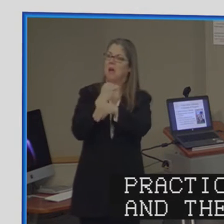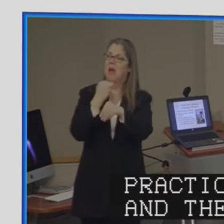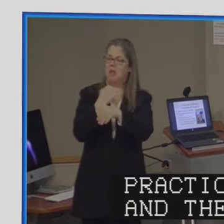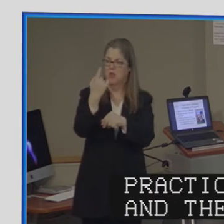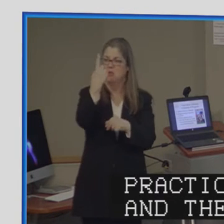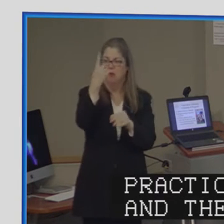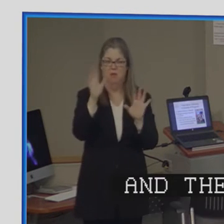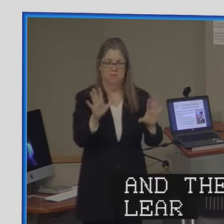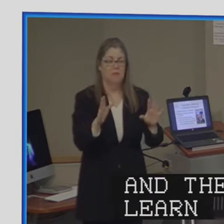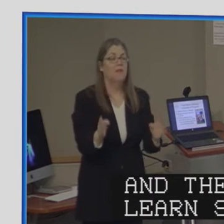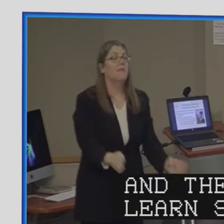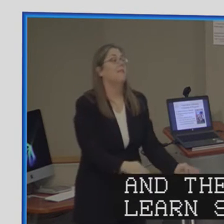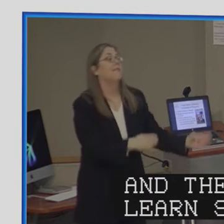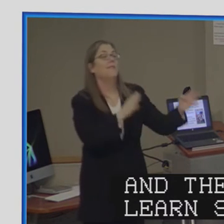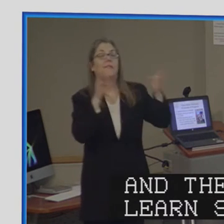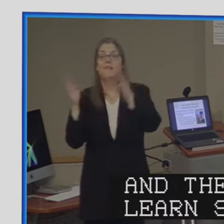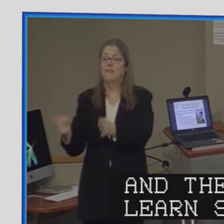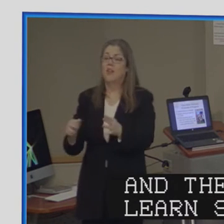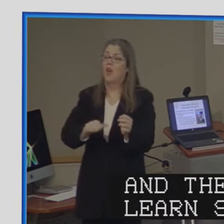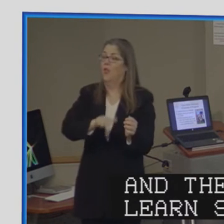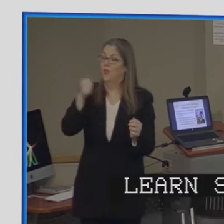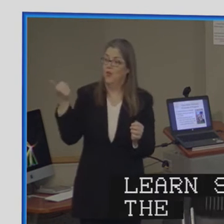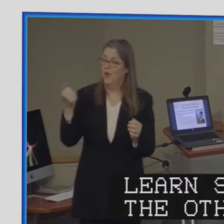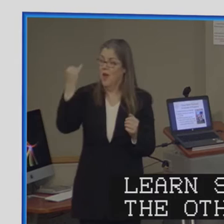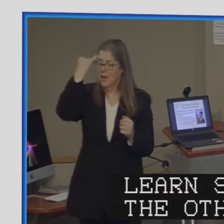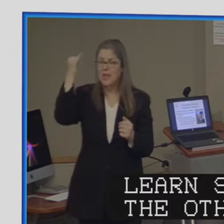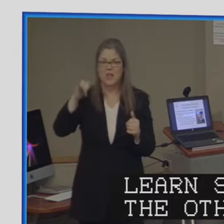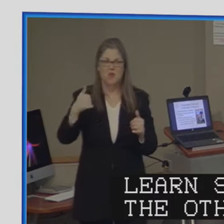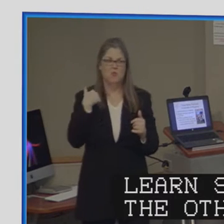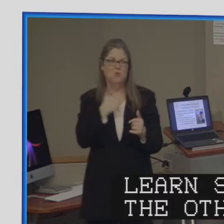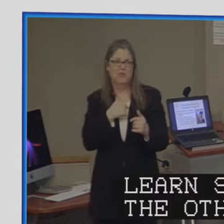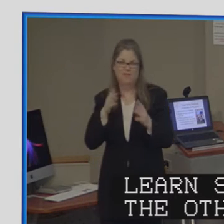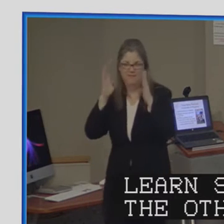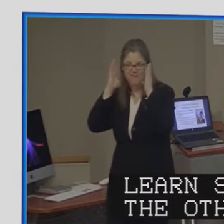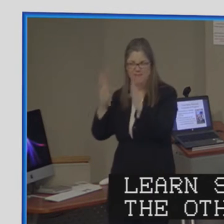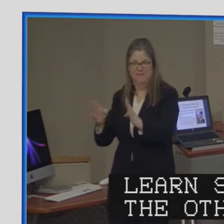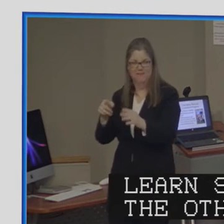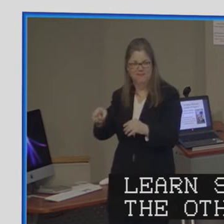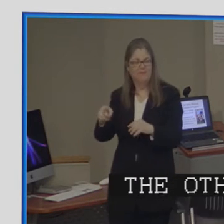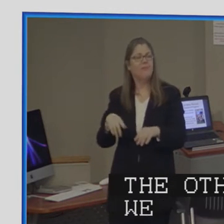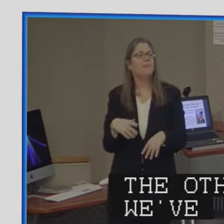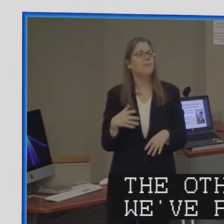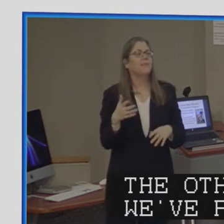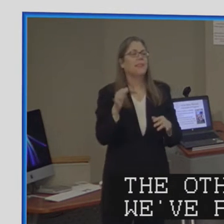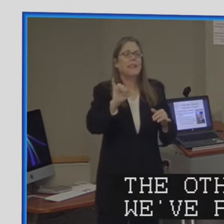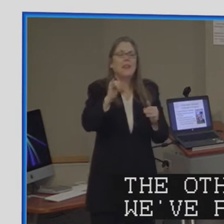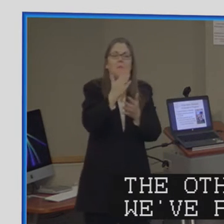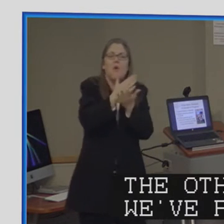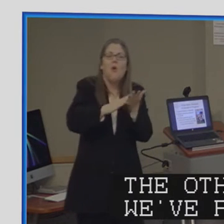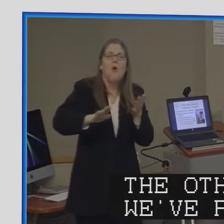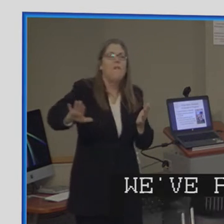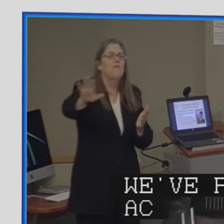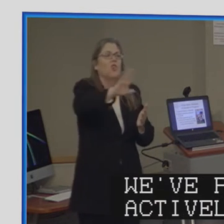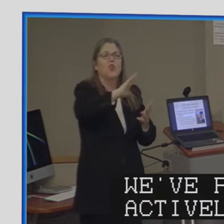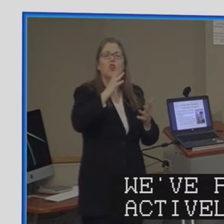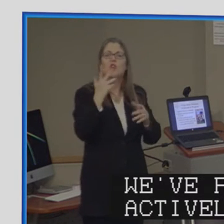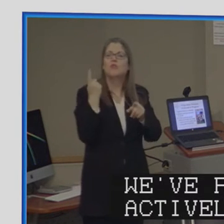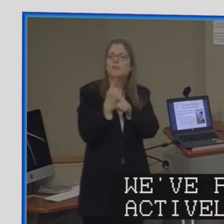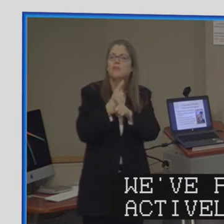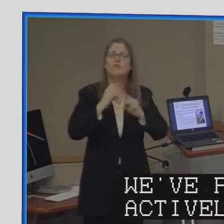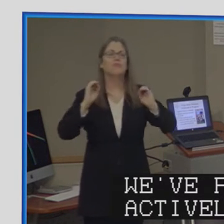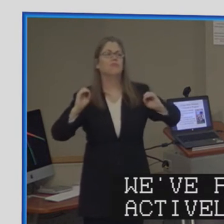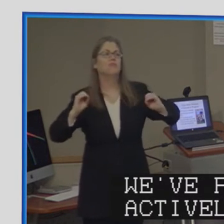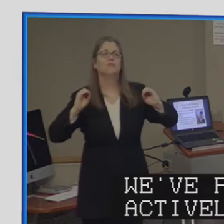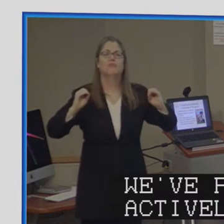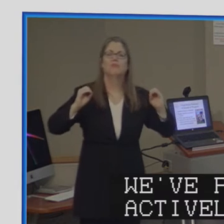and one that we've pursued very, very actively, is that just as part of your regular teaching, part of the